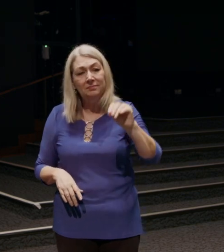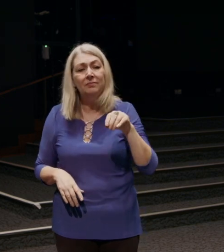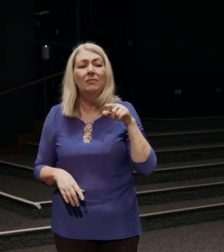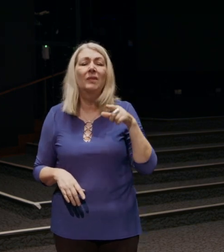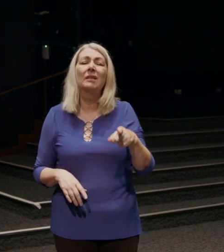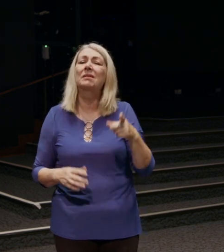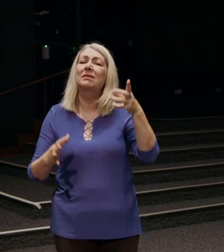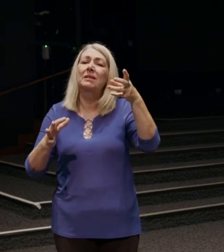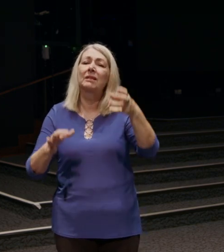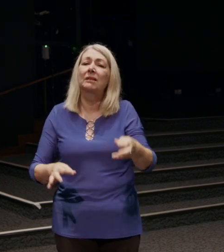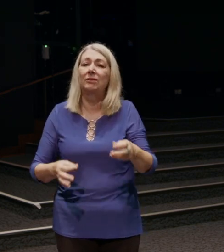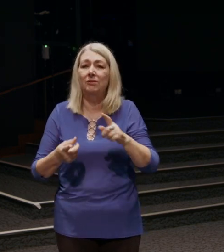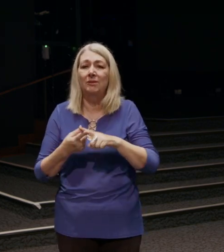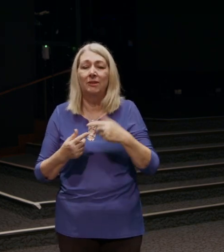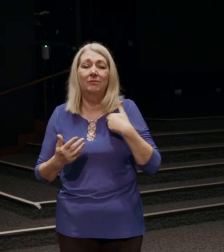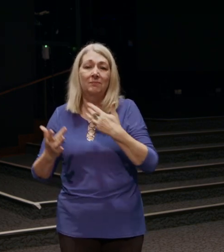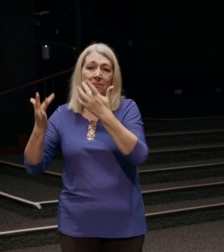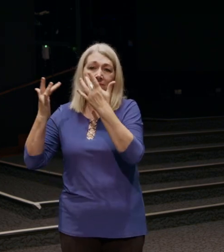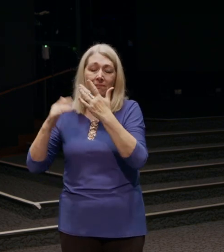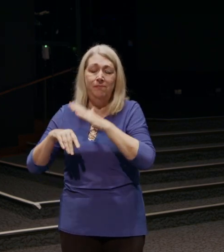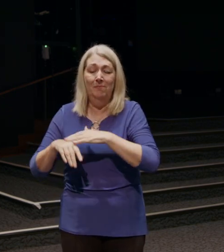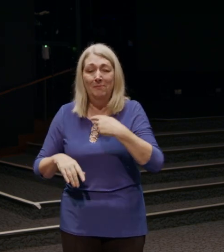to have mercy upon me.